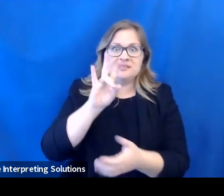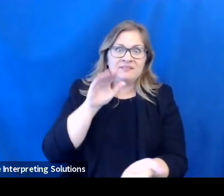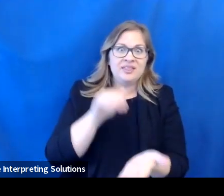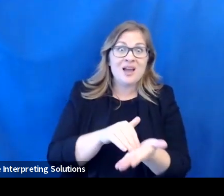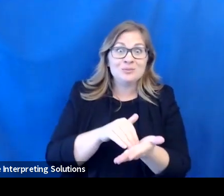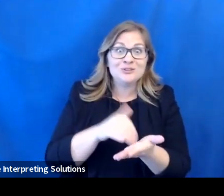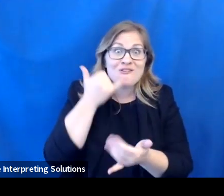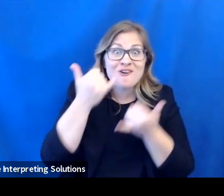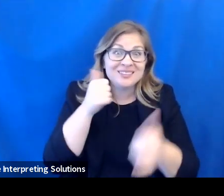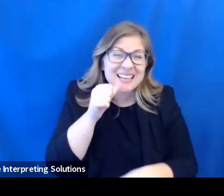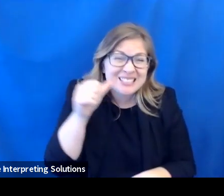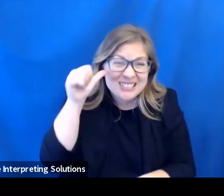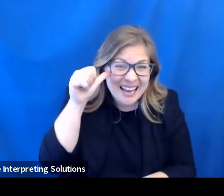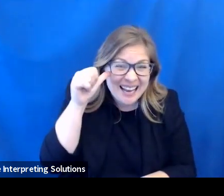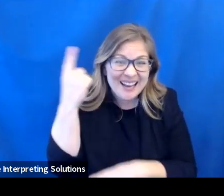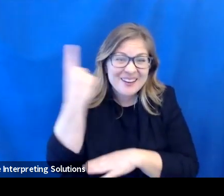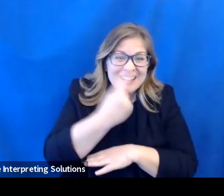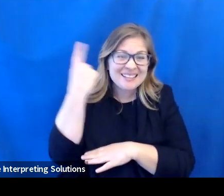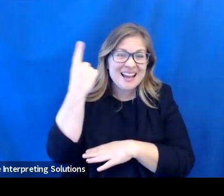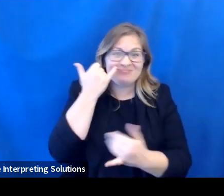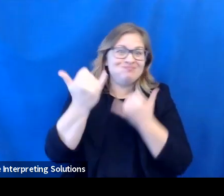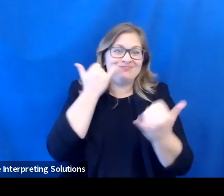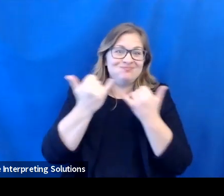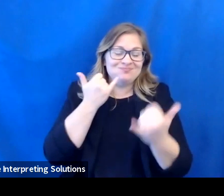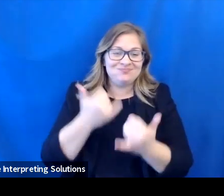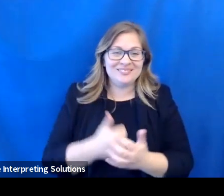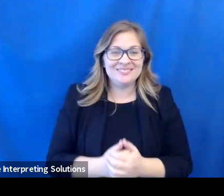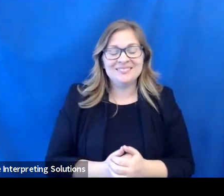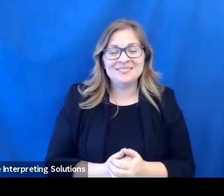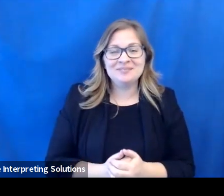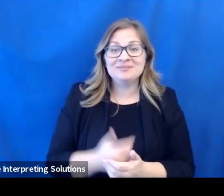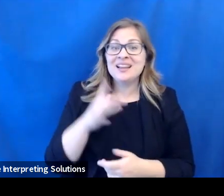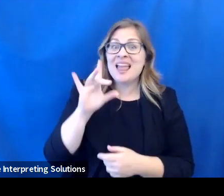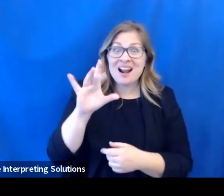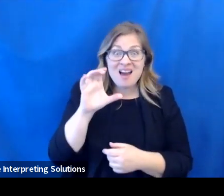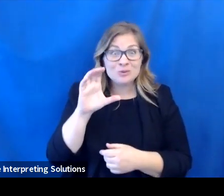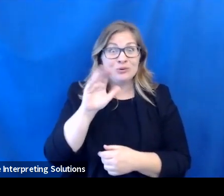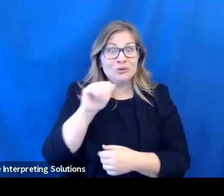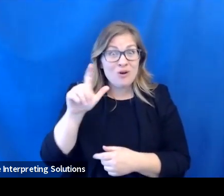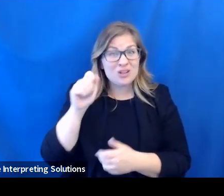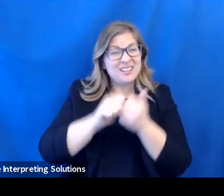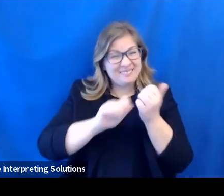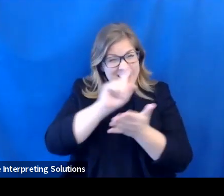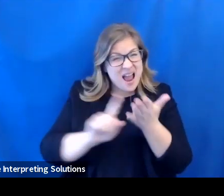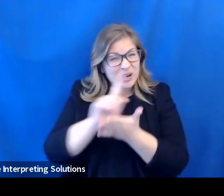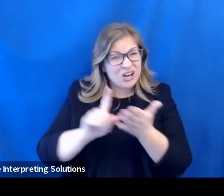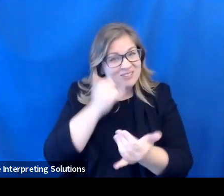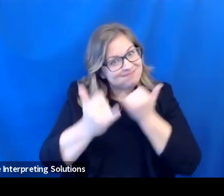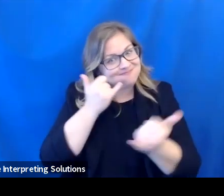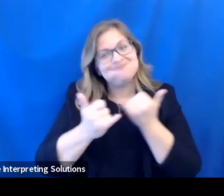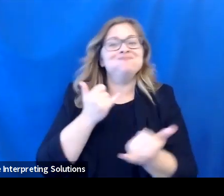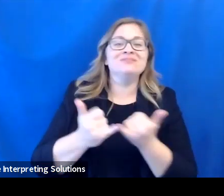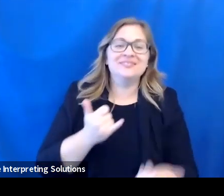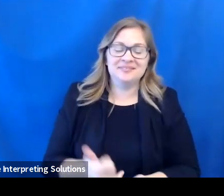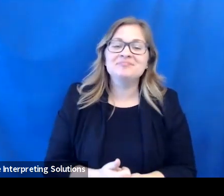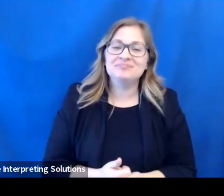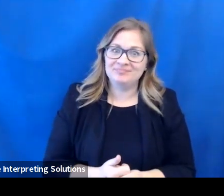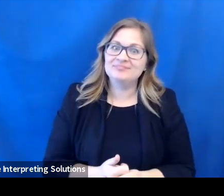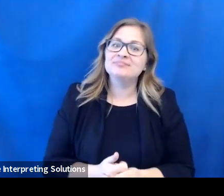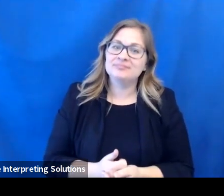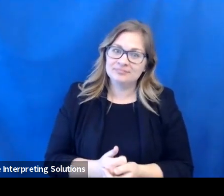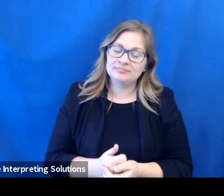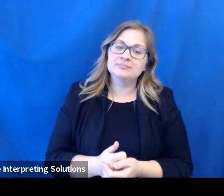perspective, about 800 calls per hour that the line was open, and that's about 13 minutes. So very busy answering